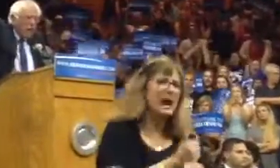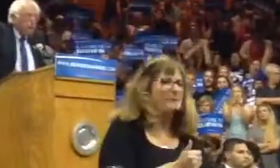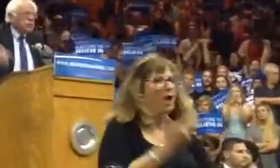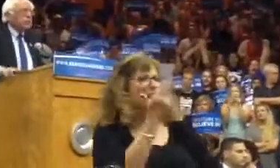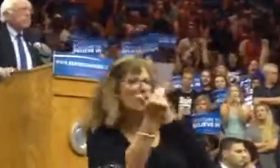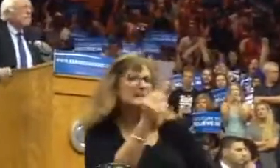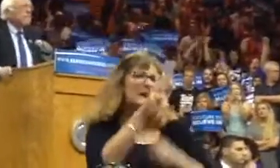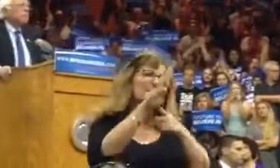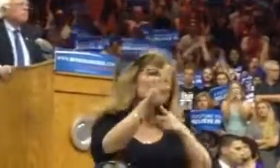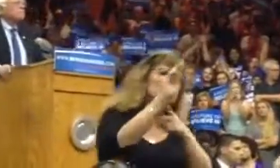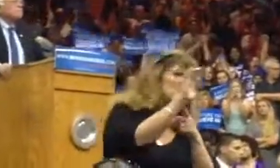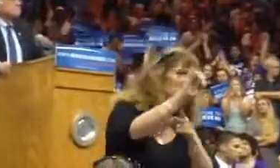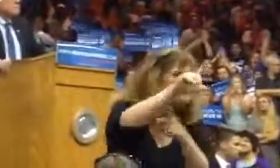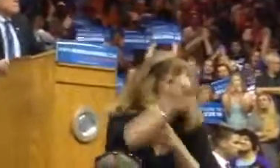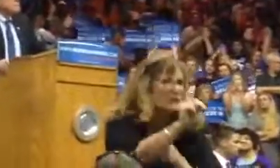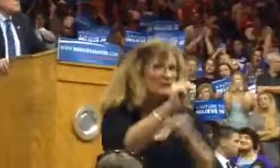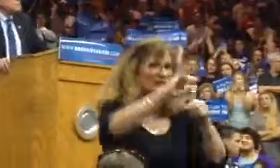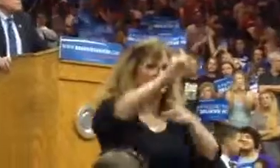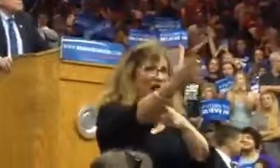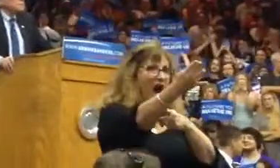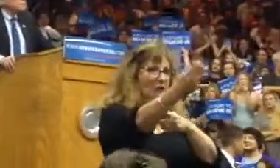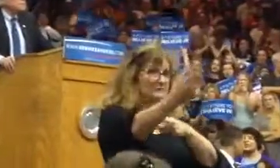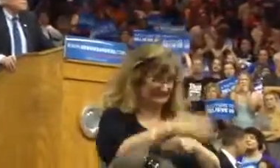million jobs.